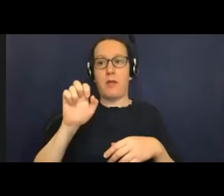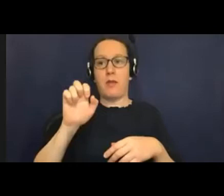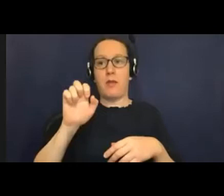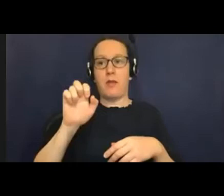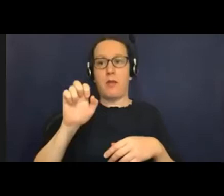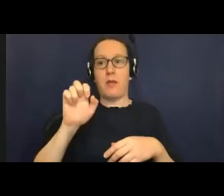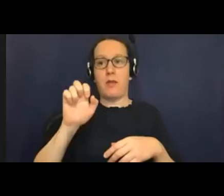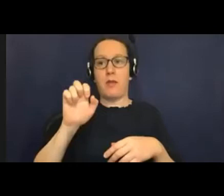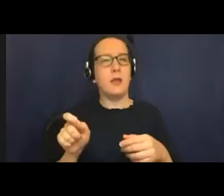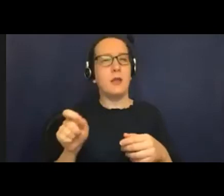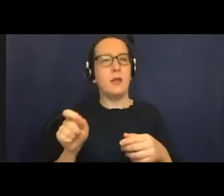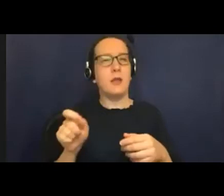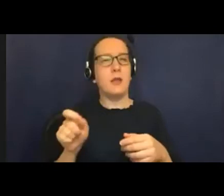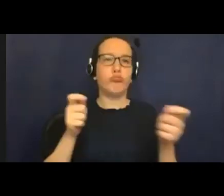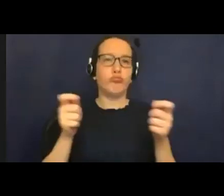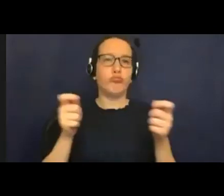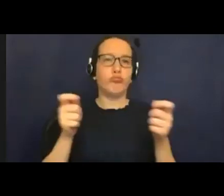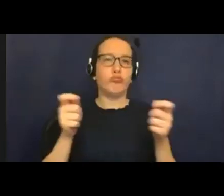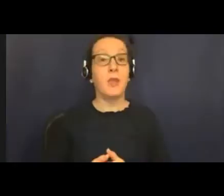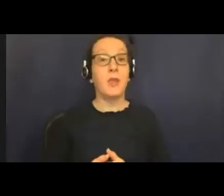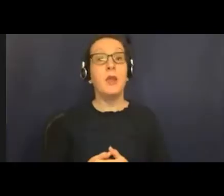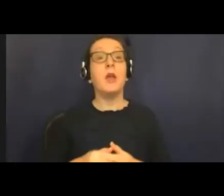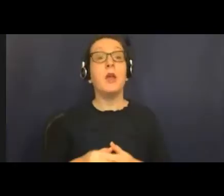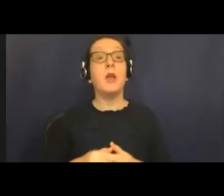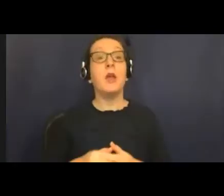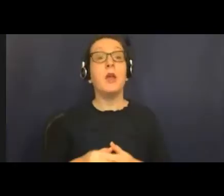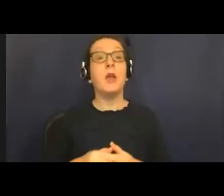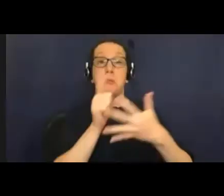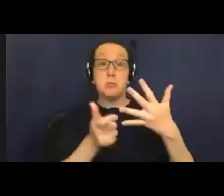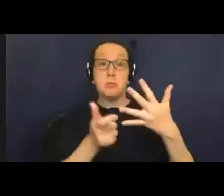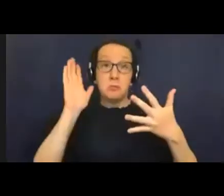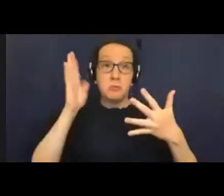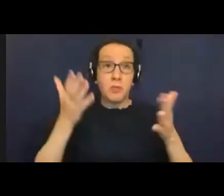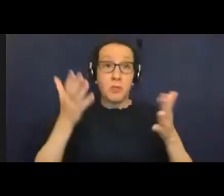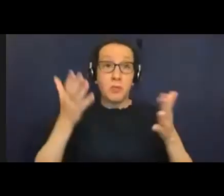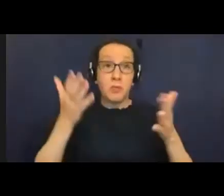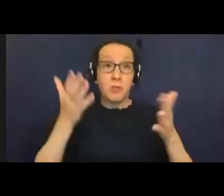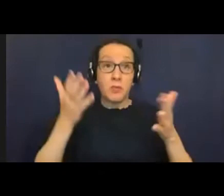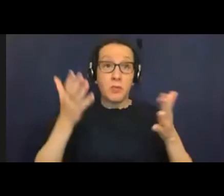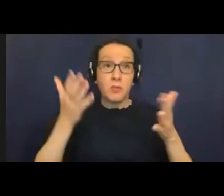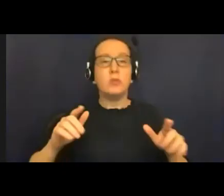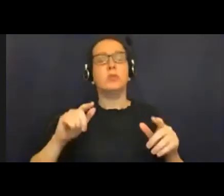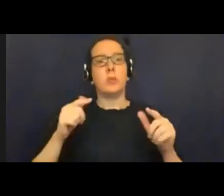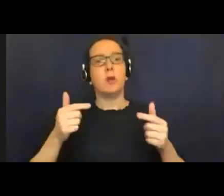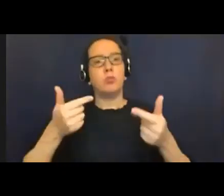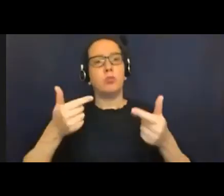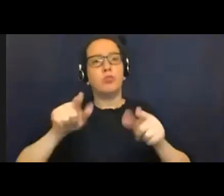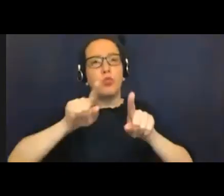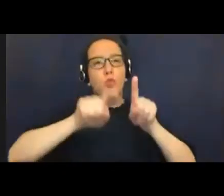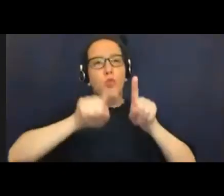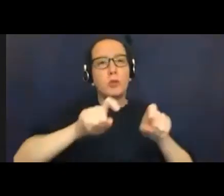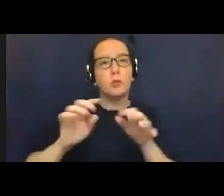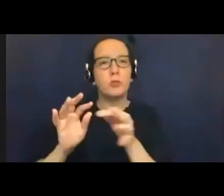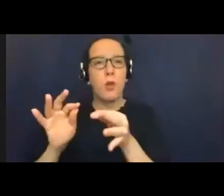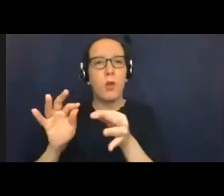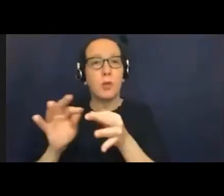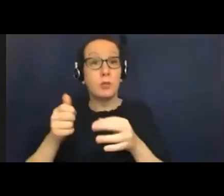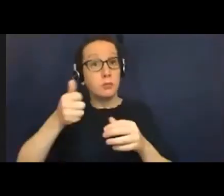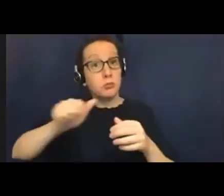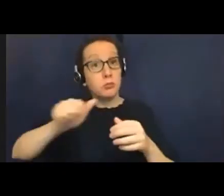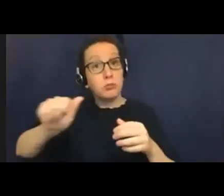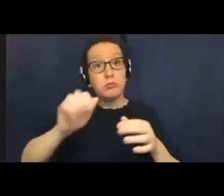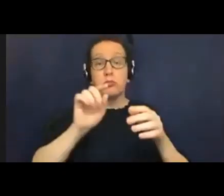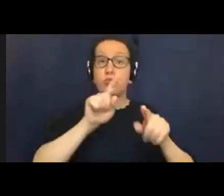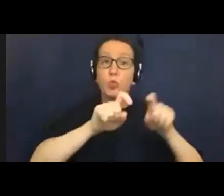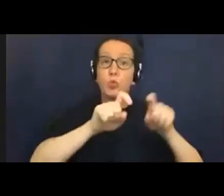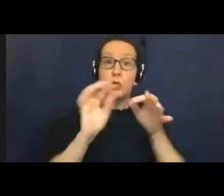questions and comments to our speakers. Should you have any questions or comments, please type those in using the chat function